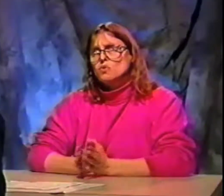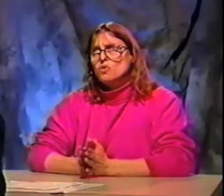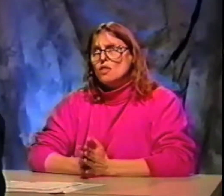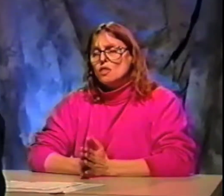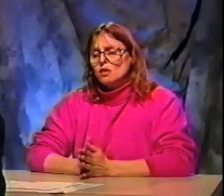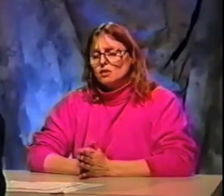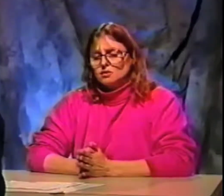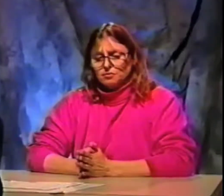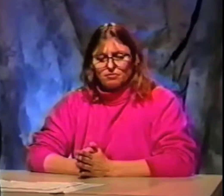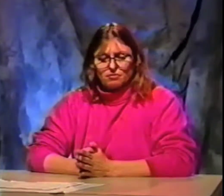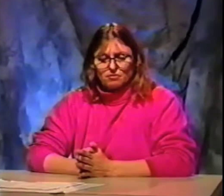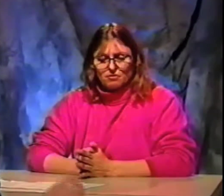Well,